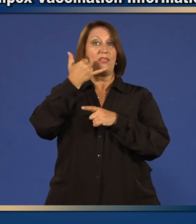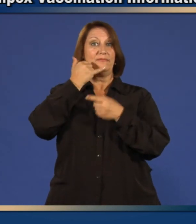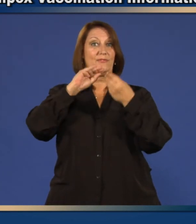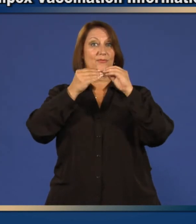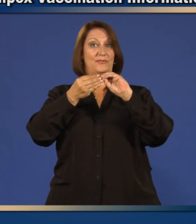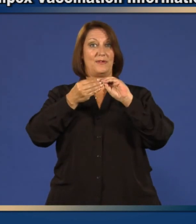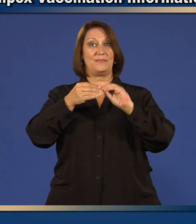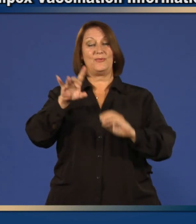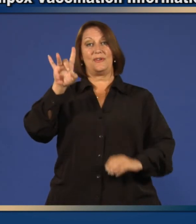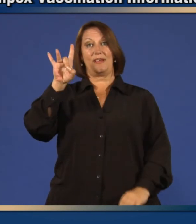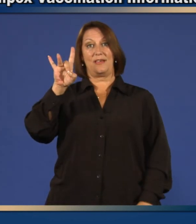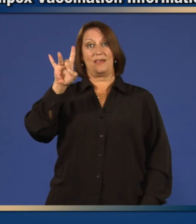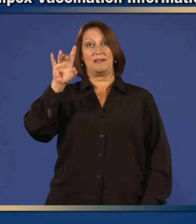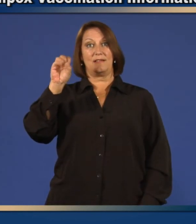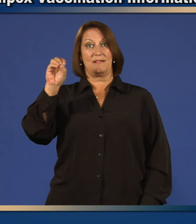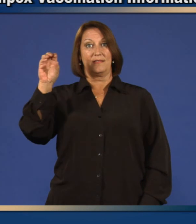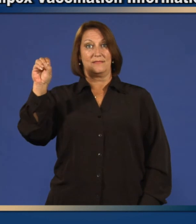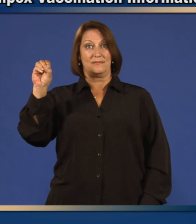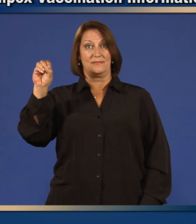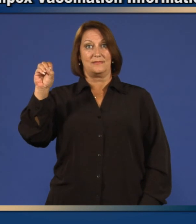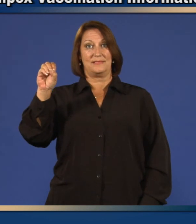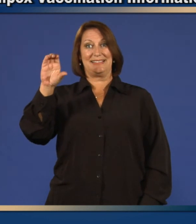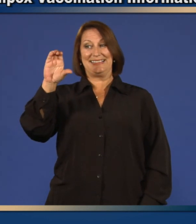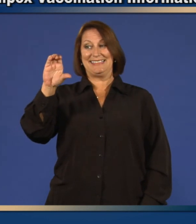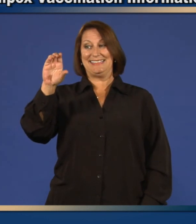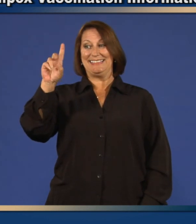or call CDC at